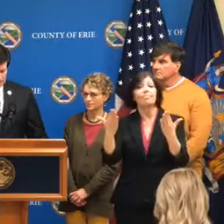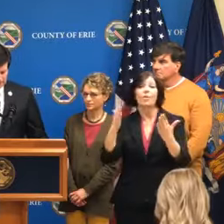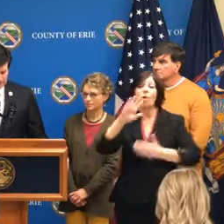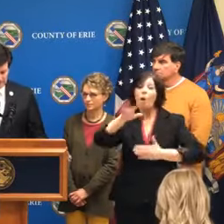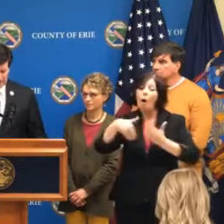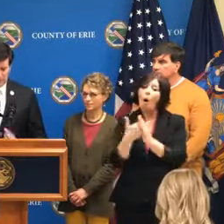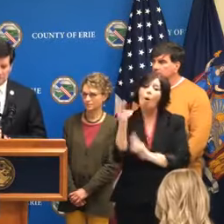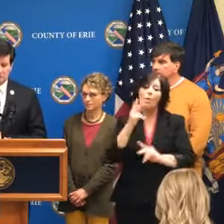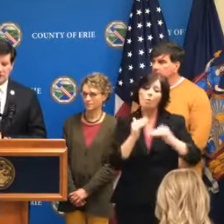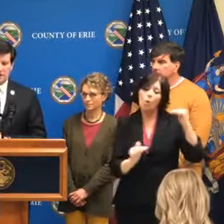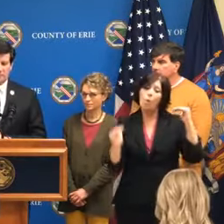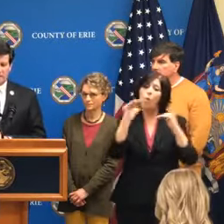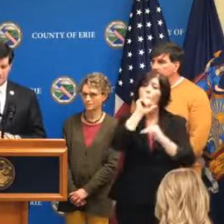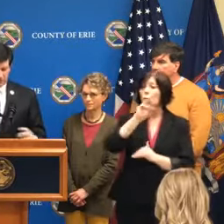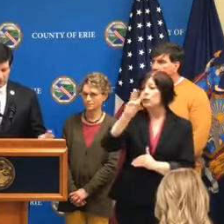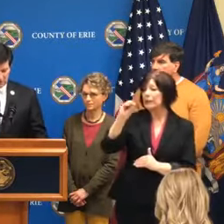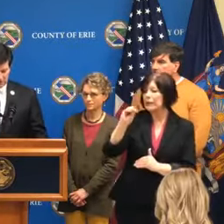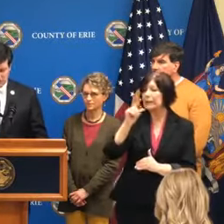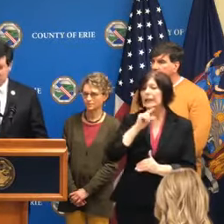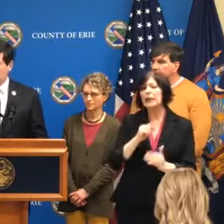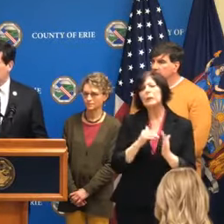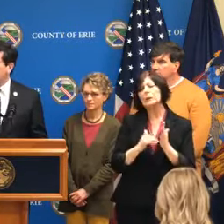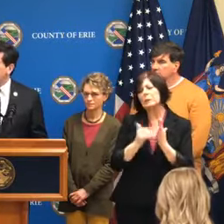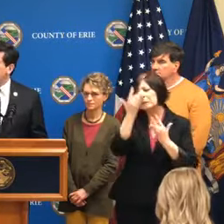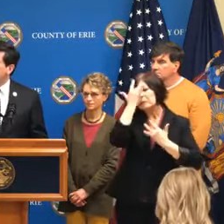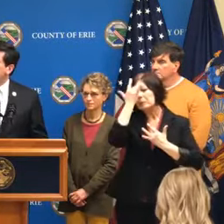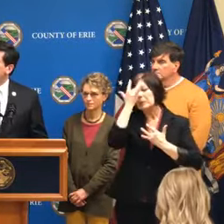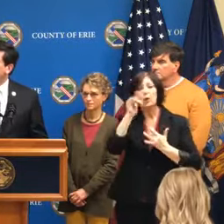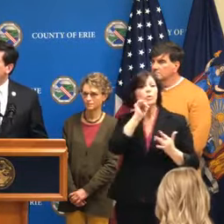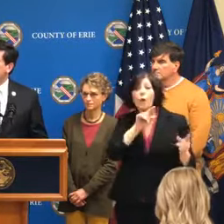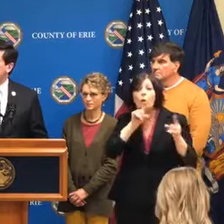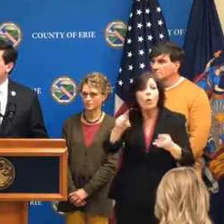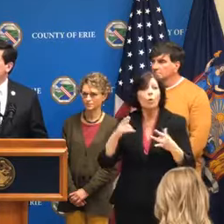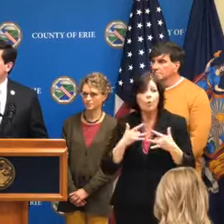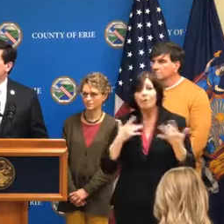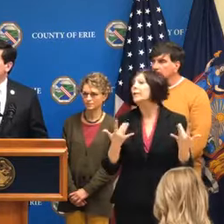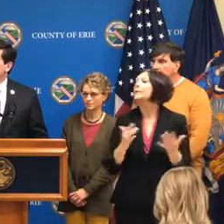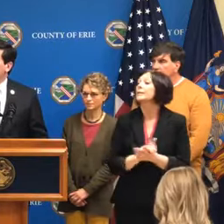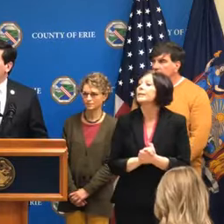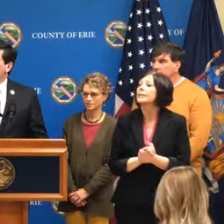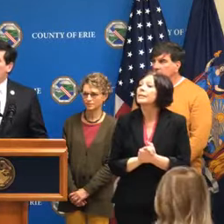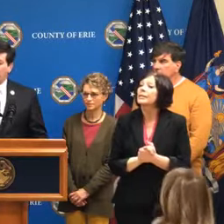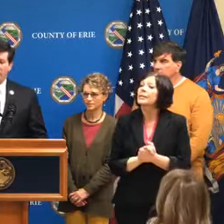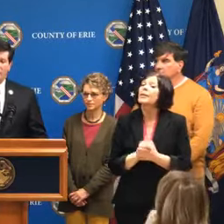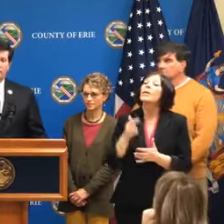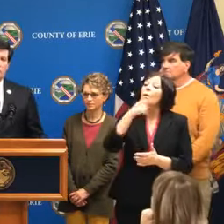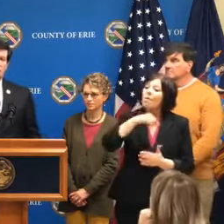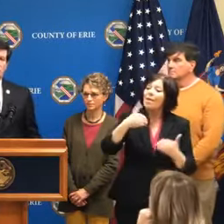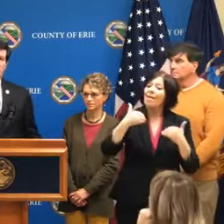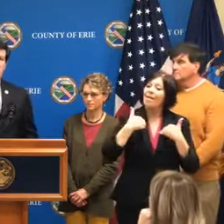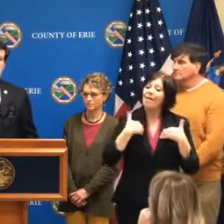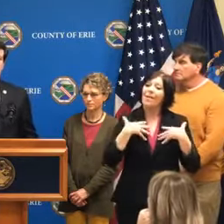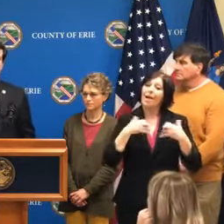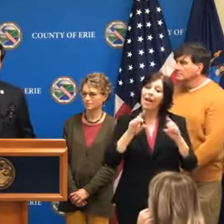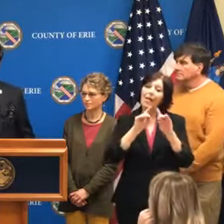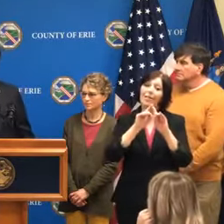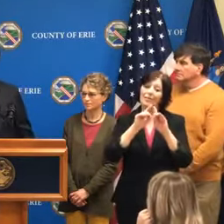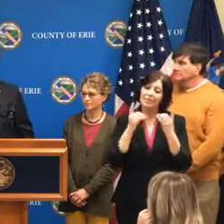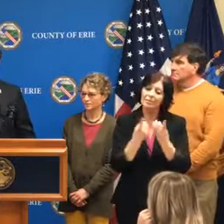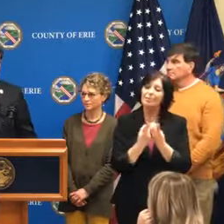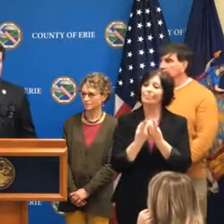the age of 60 and those with chronic medical conditions do not attend such events. We have health department